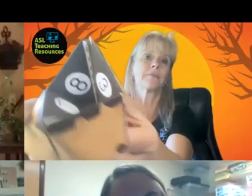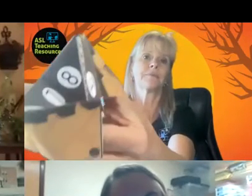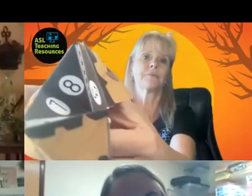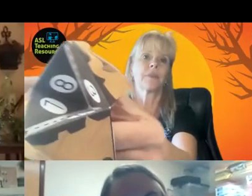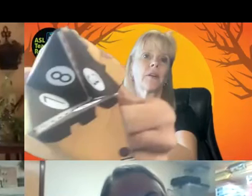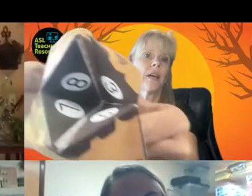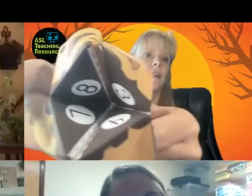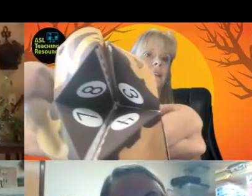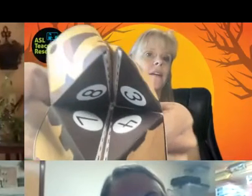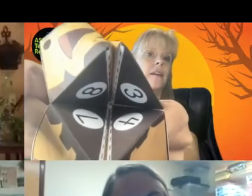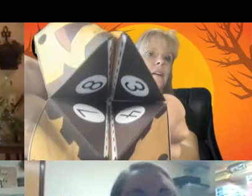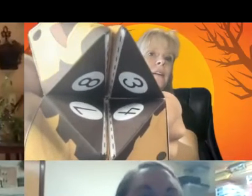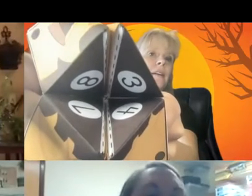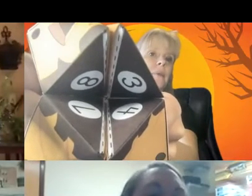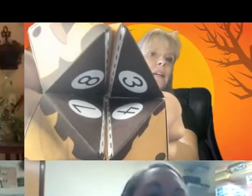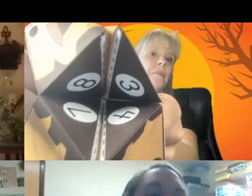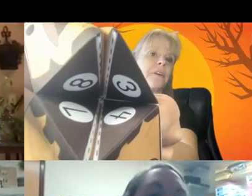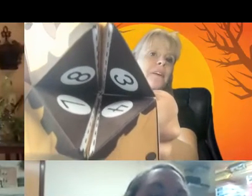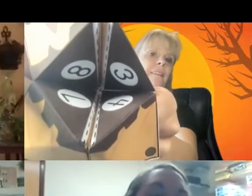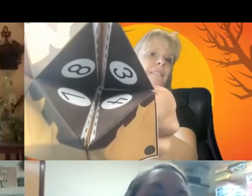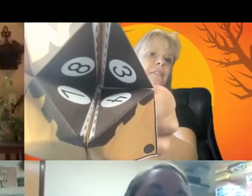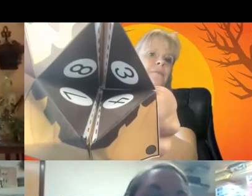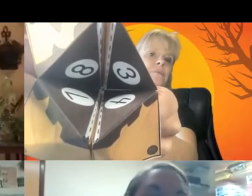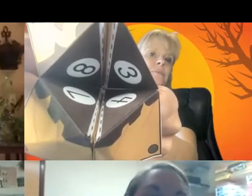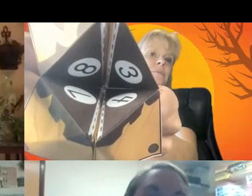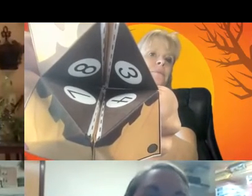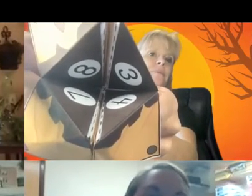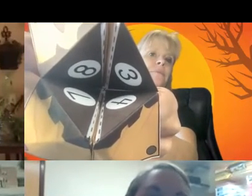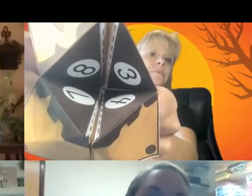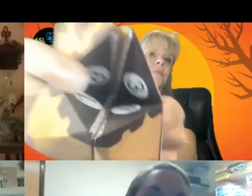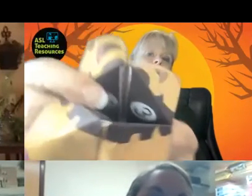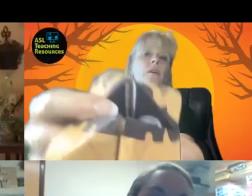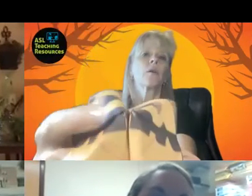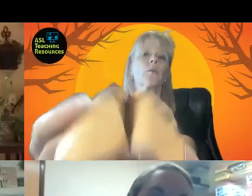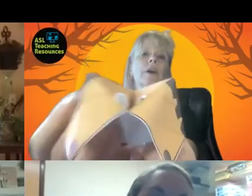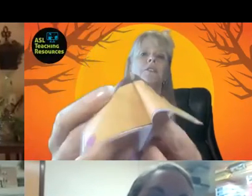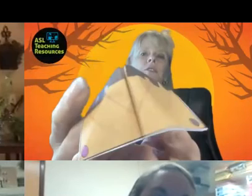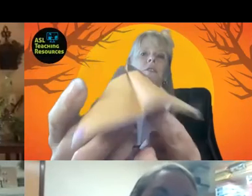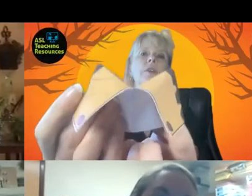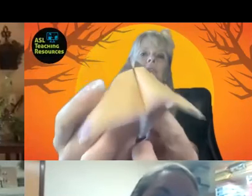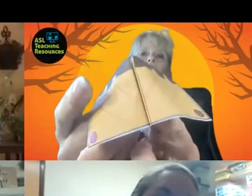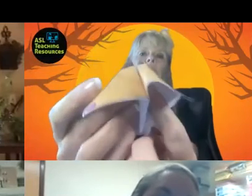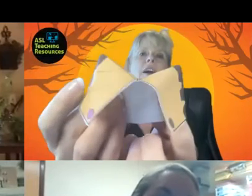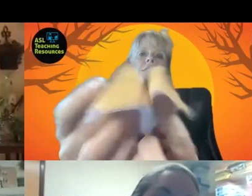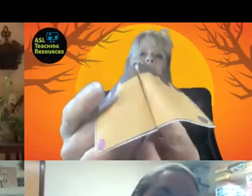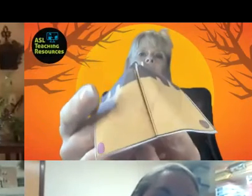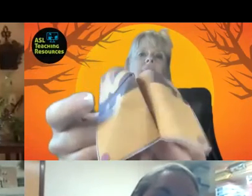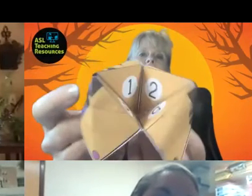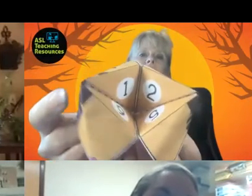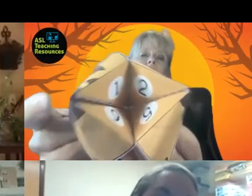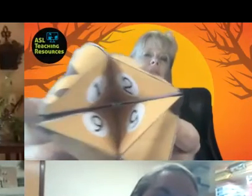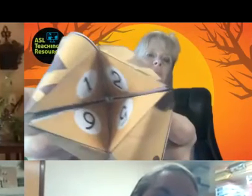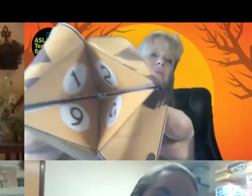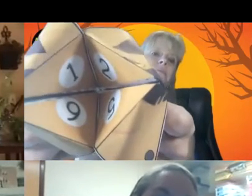red. Okay, pick a number. 7. 1, 2, 3, 4, 5,